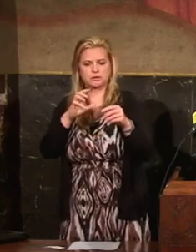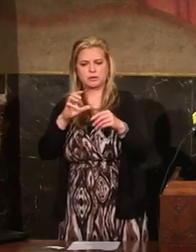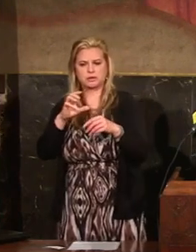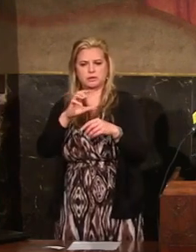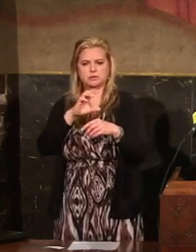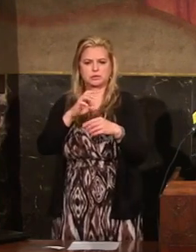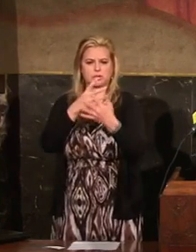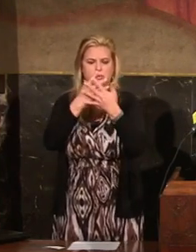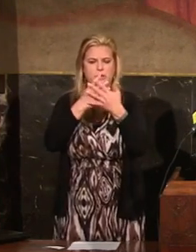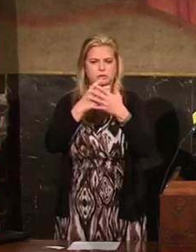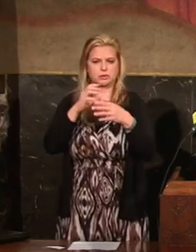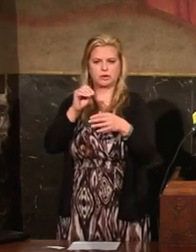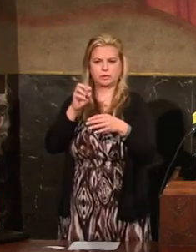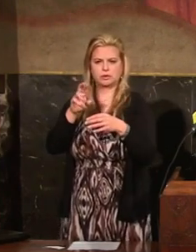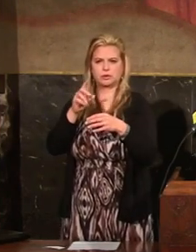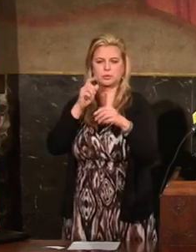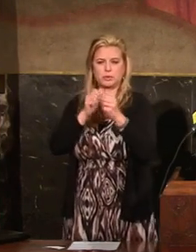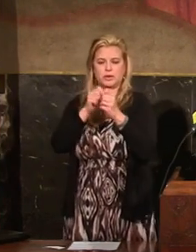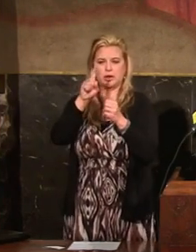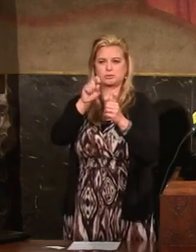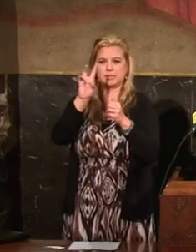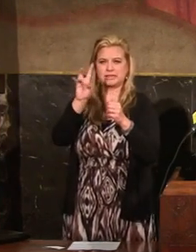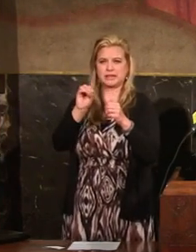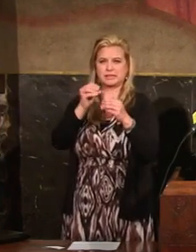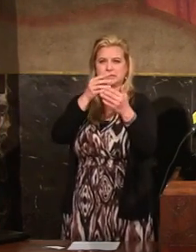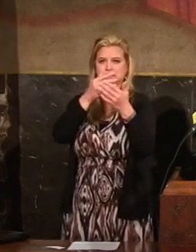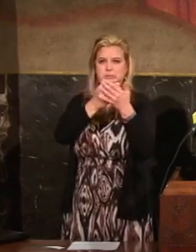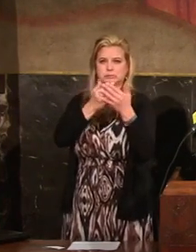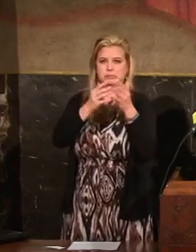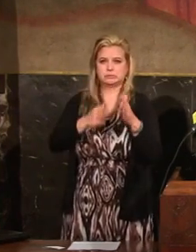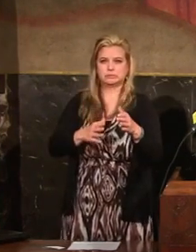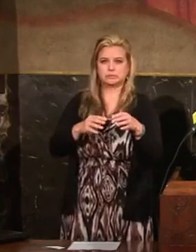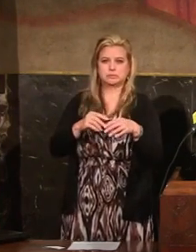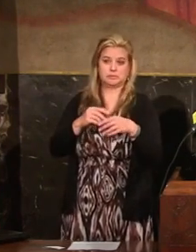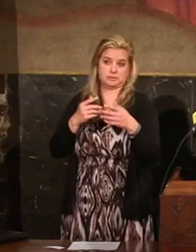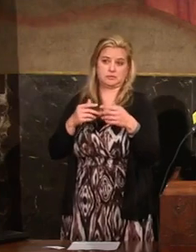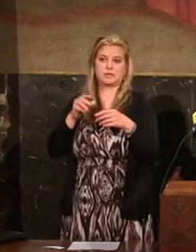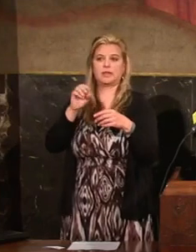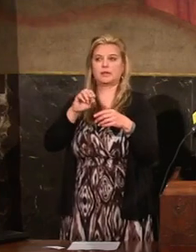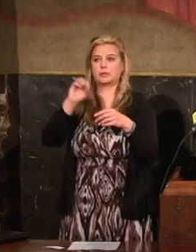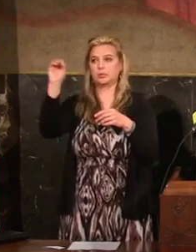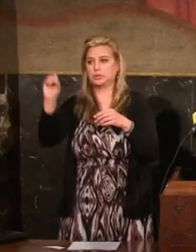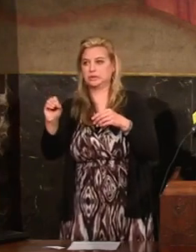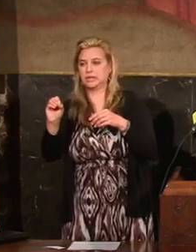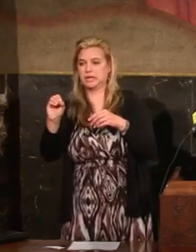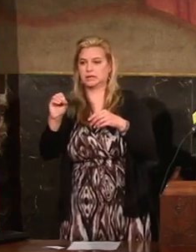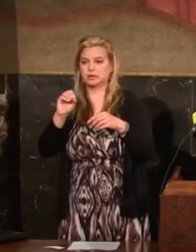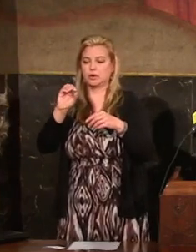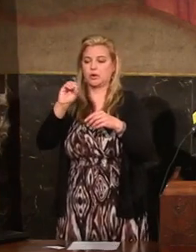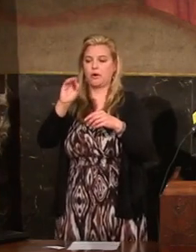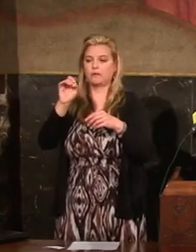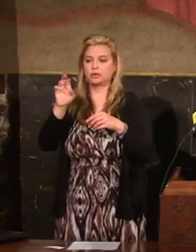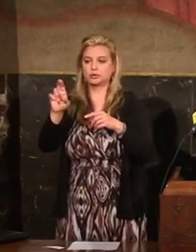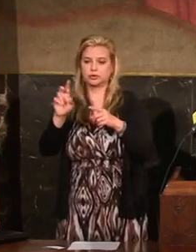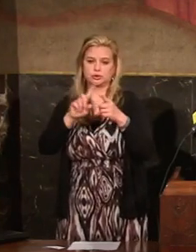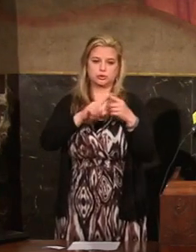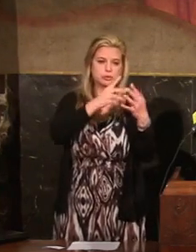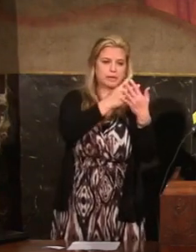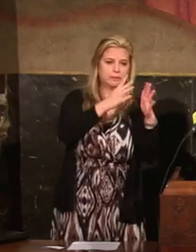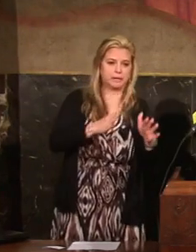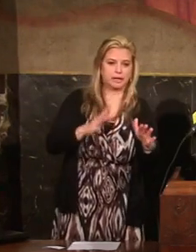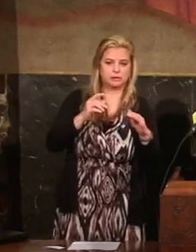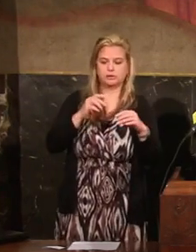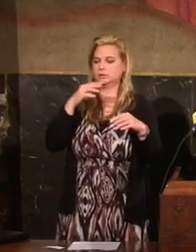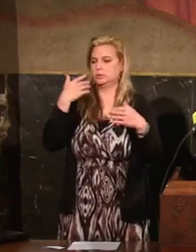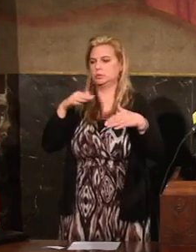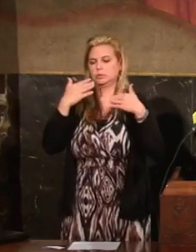at Angola in the evening times. Our correctional officer to inmate ratio is well above what it should be in this